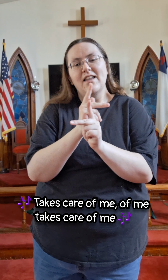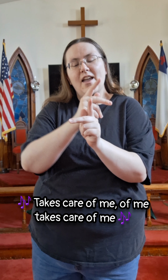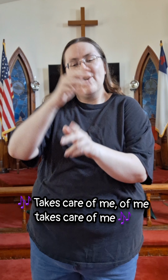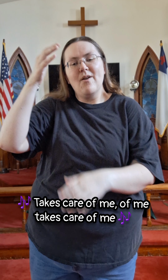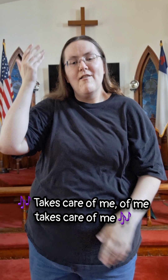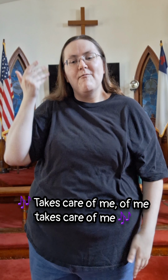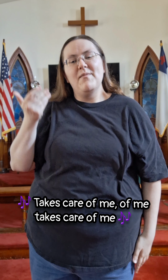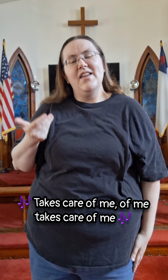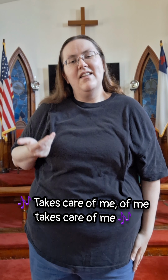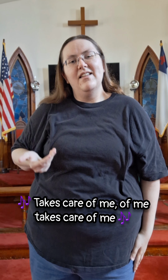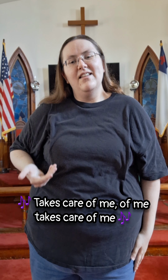care of me